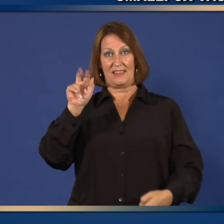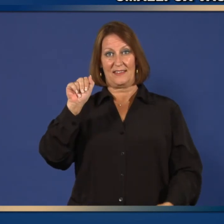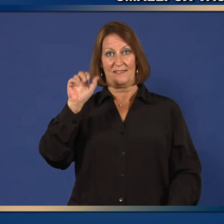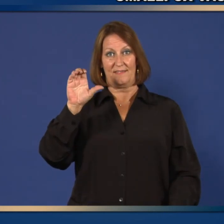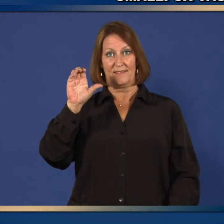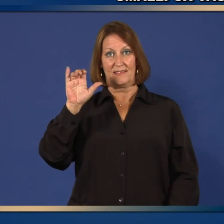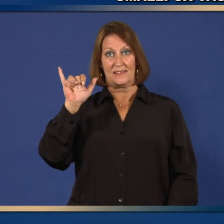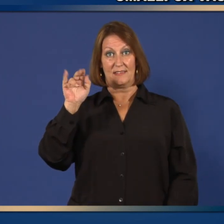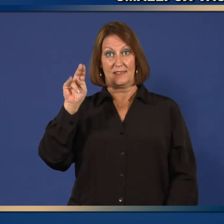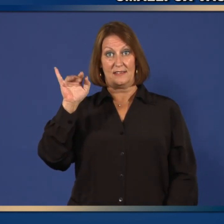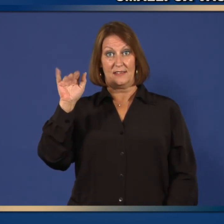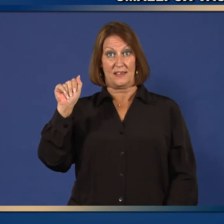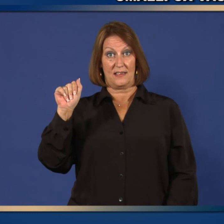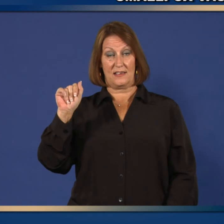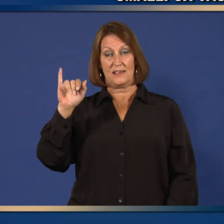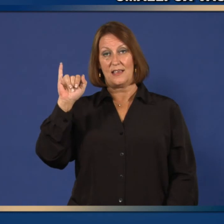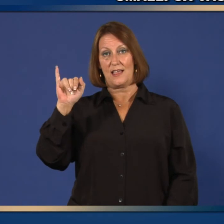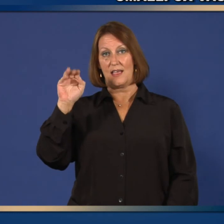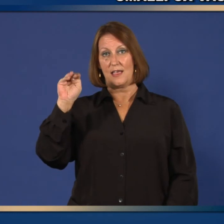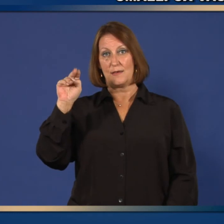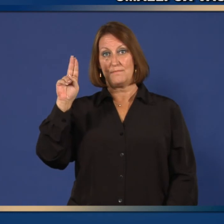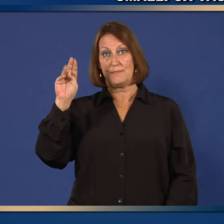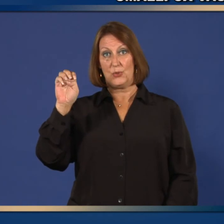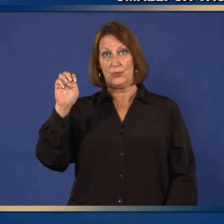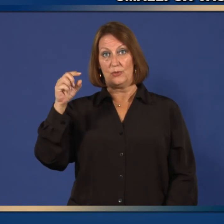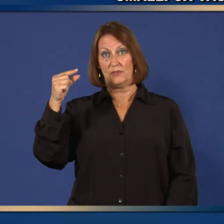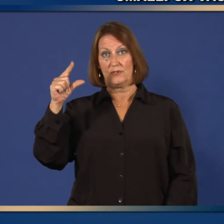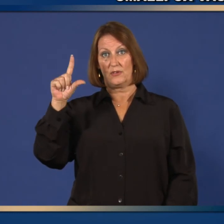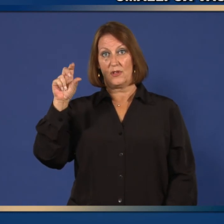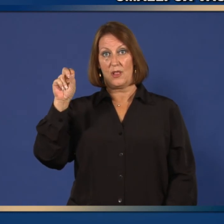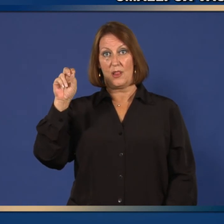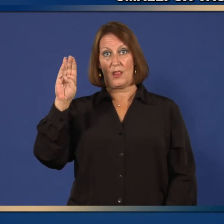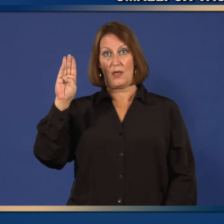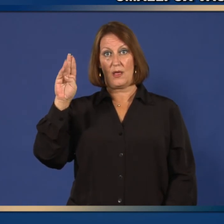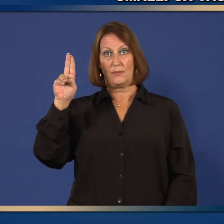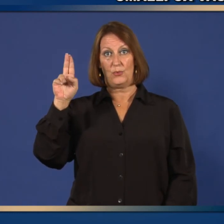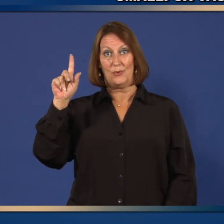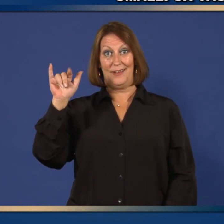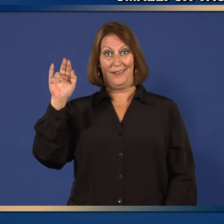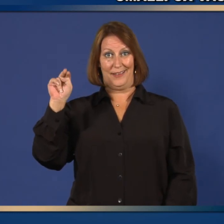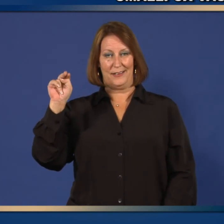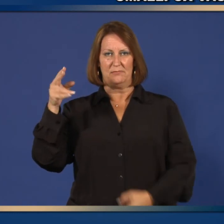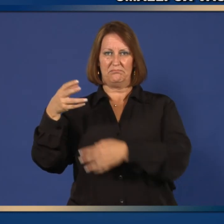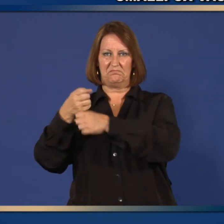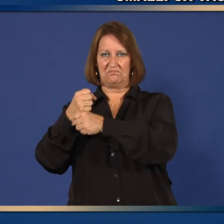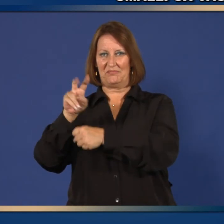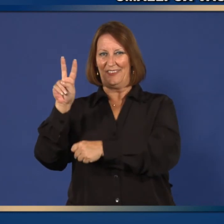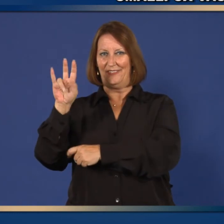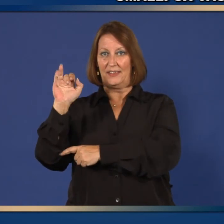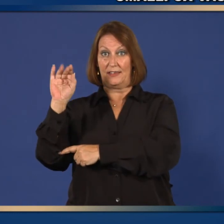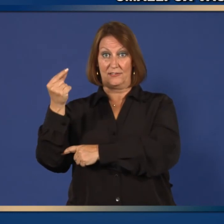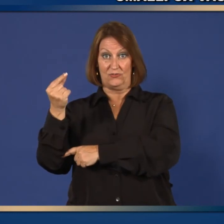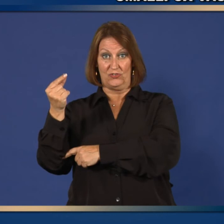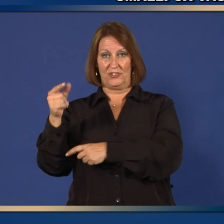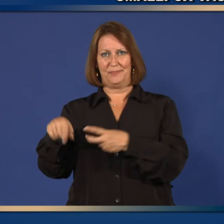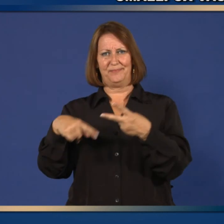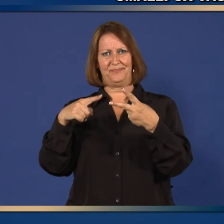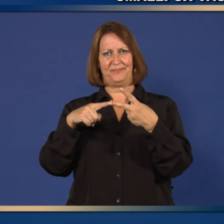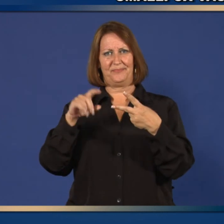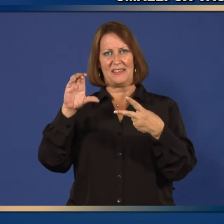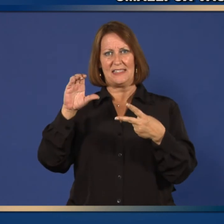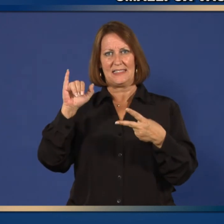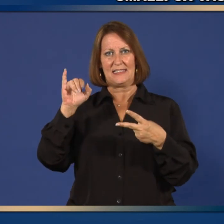Vaccinia immune globulin, or VIG, and cidofovir.